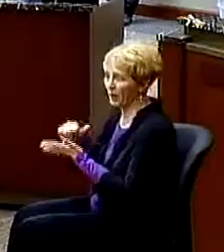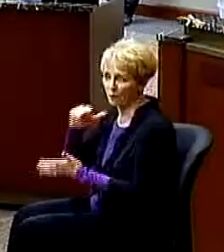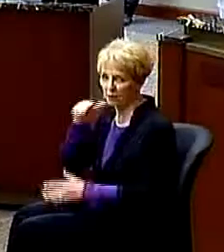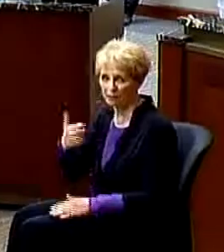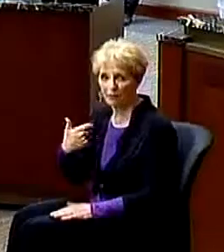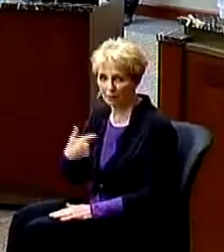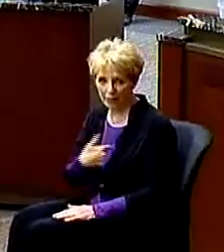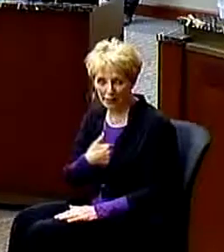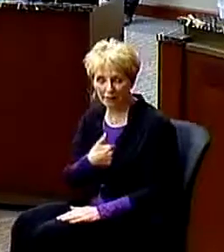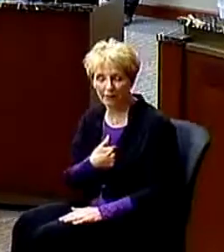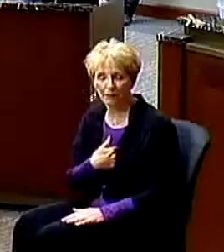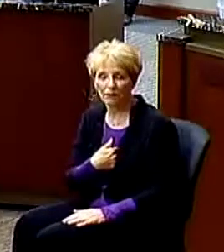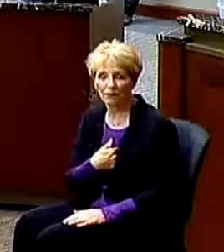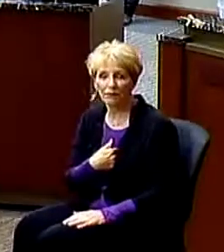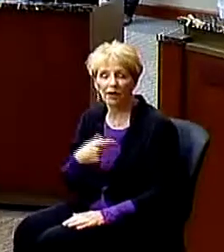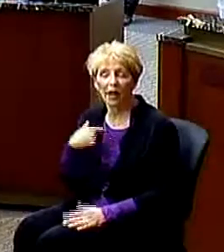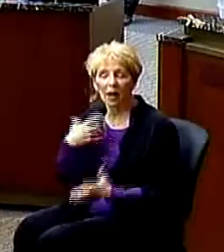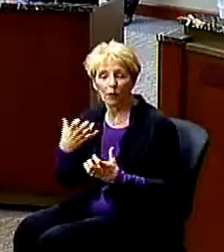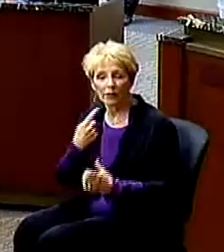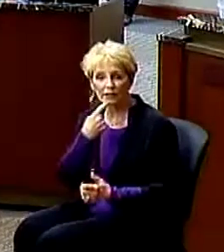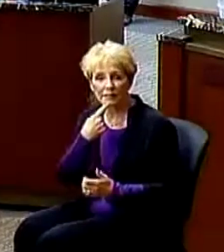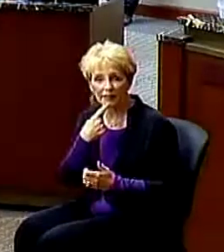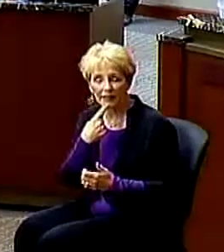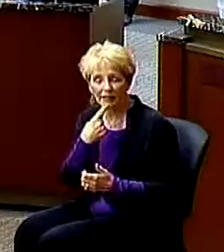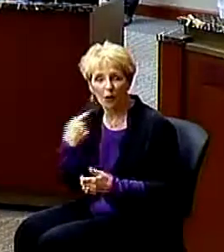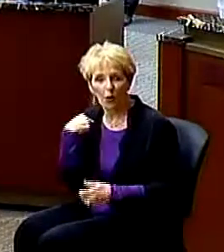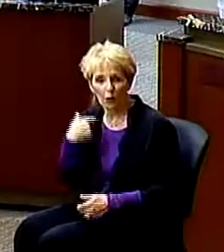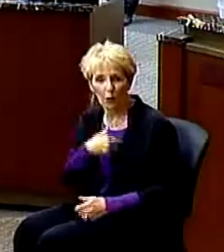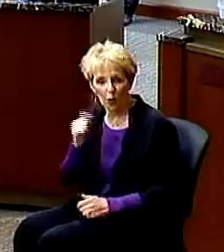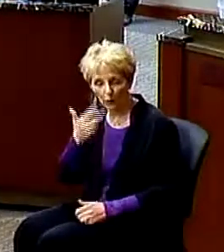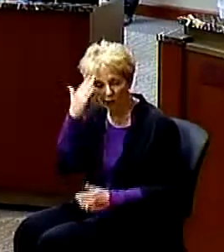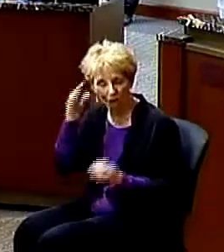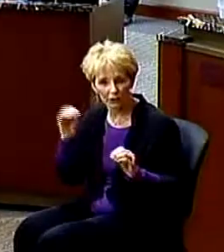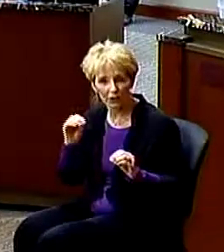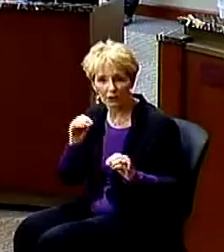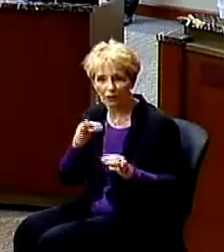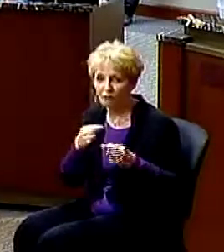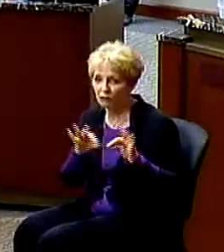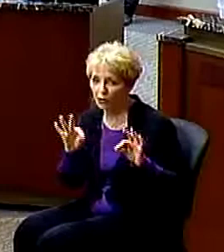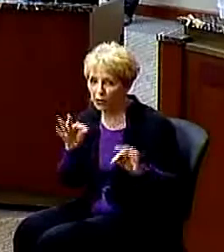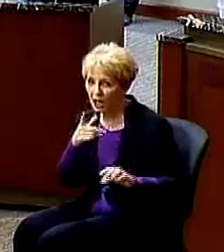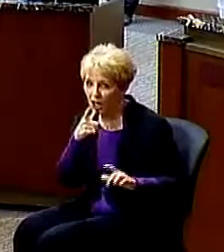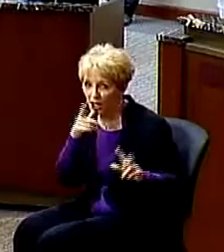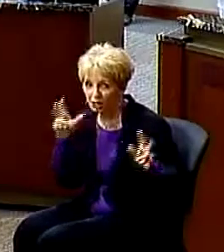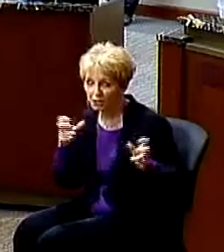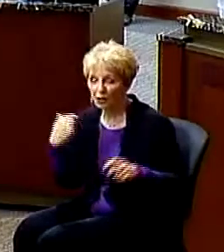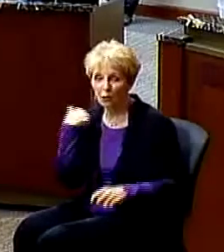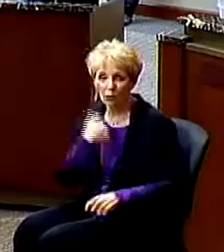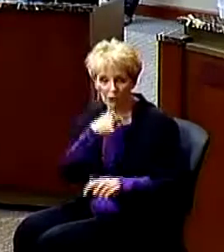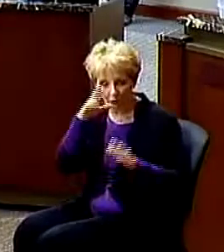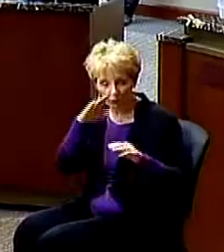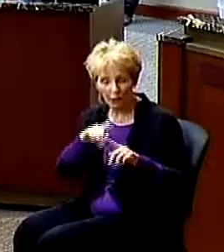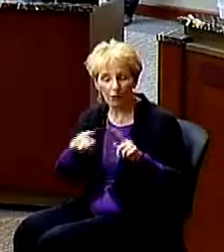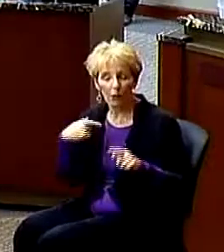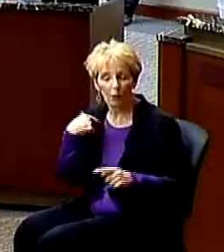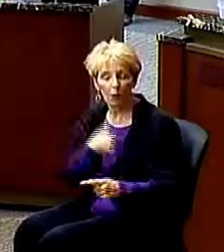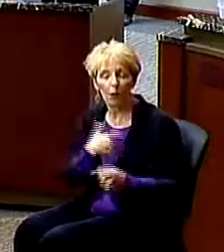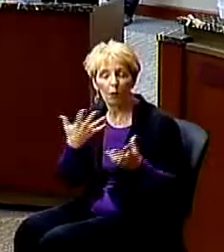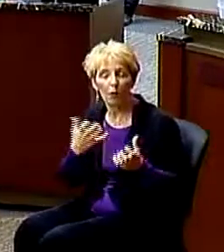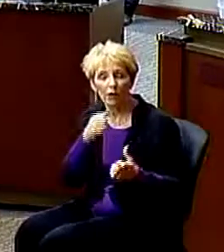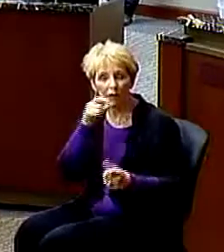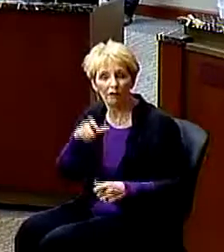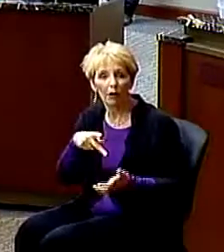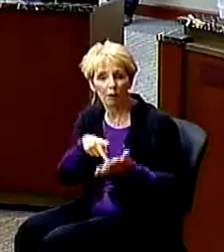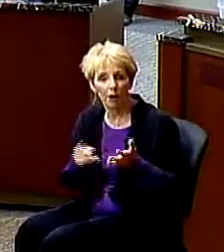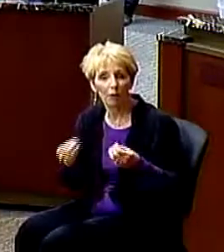But and I want to say that we all know there are no free lunches, and we don't expect any, but we just wanted to not have